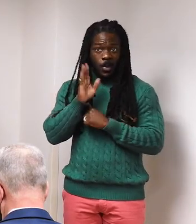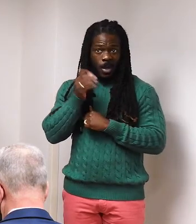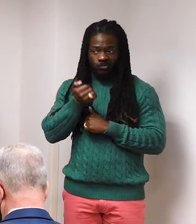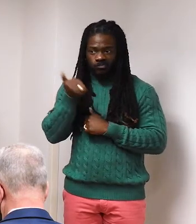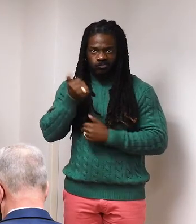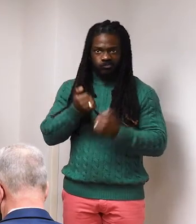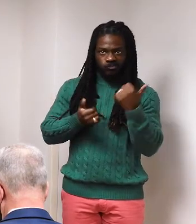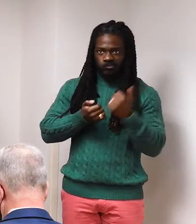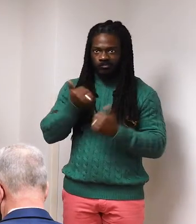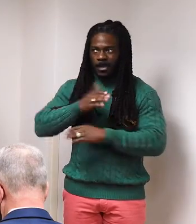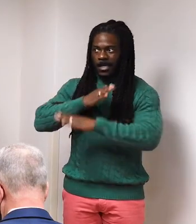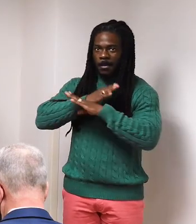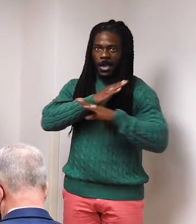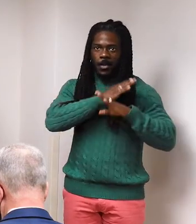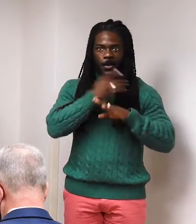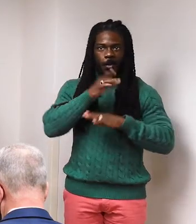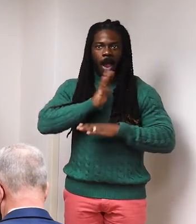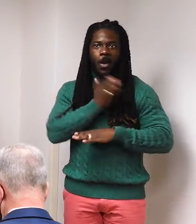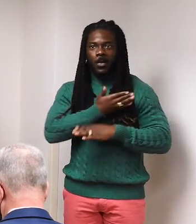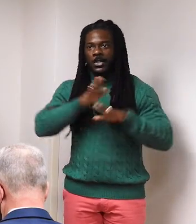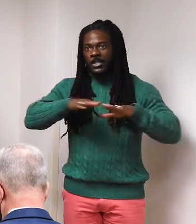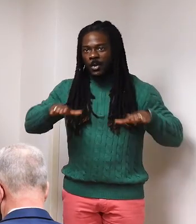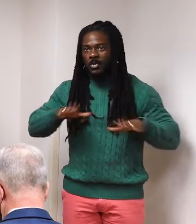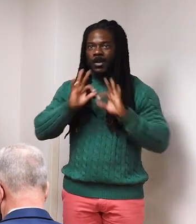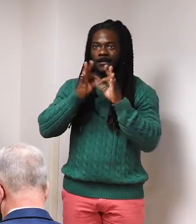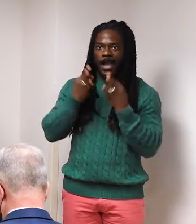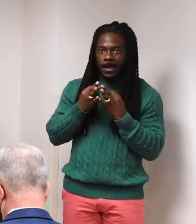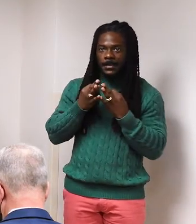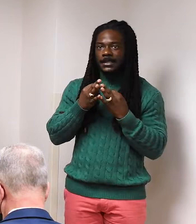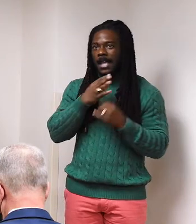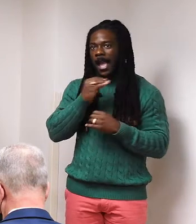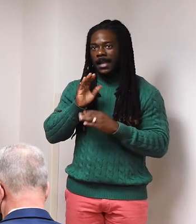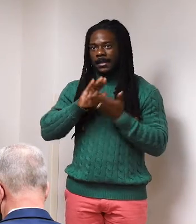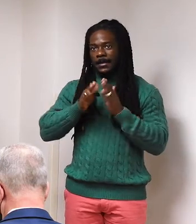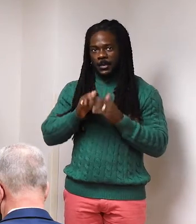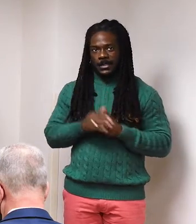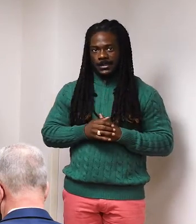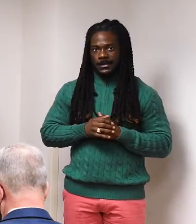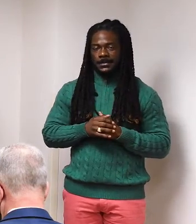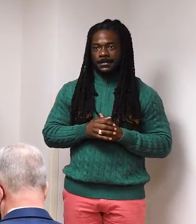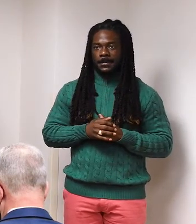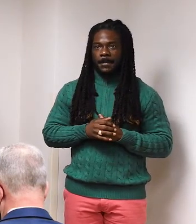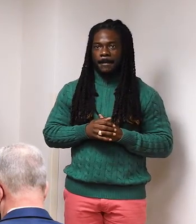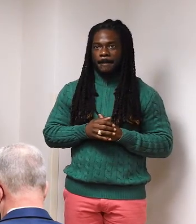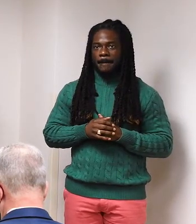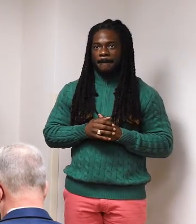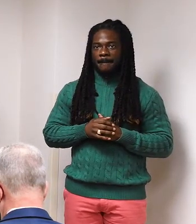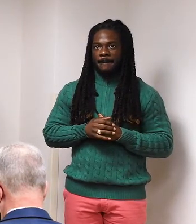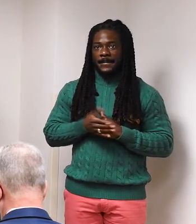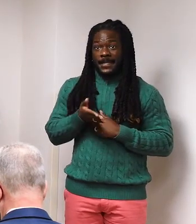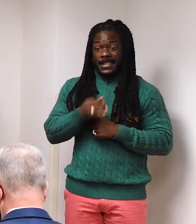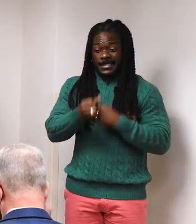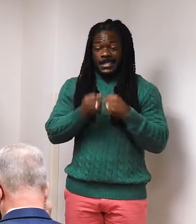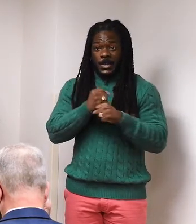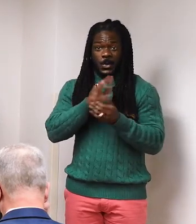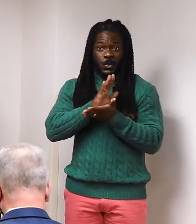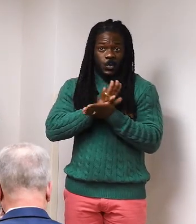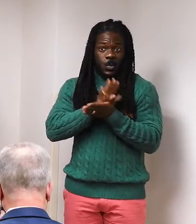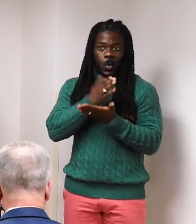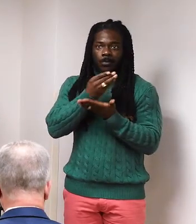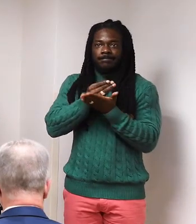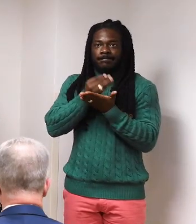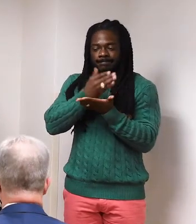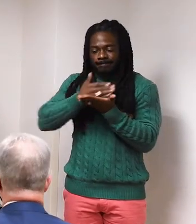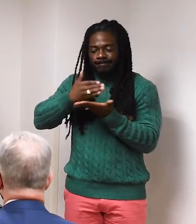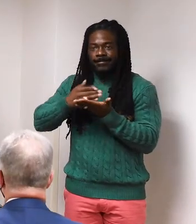eliminating barriers for our children, our families, and our communities. In this year's school budget,